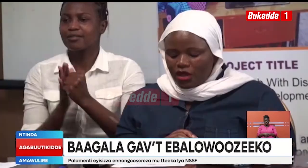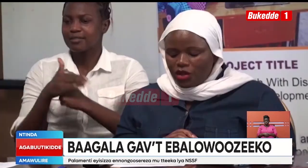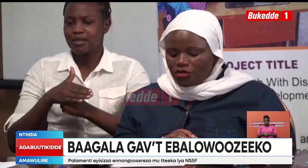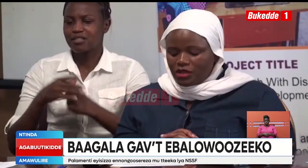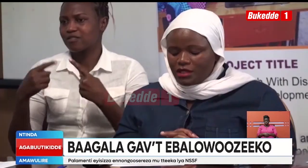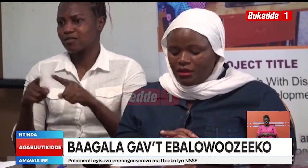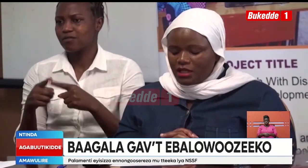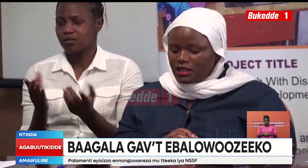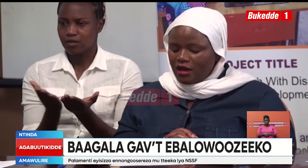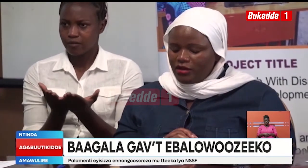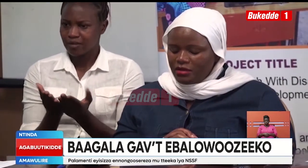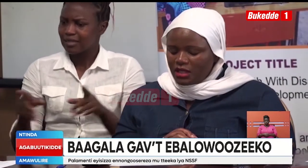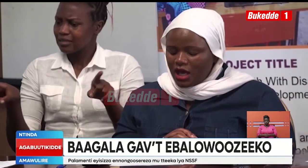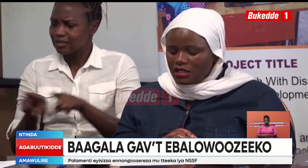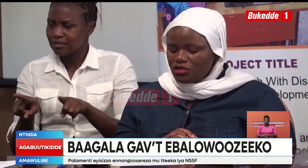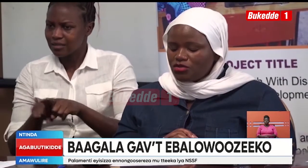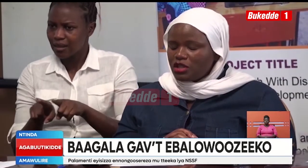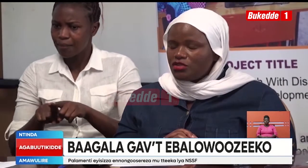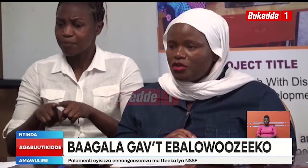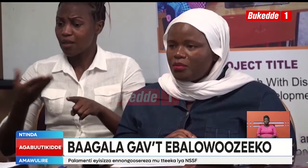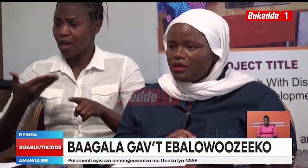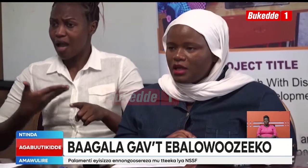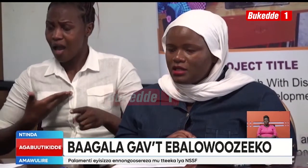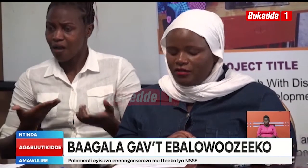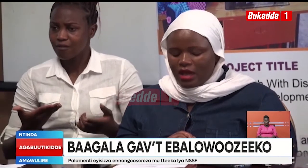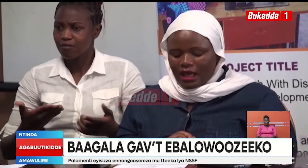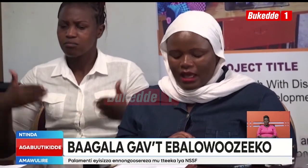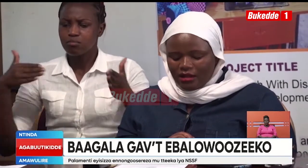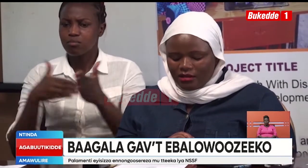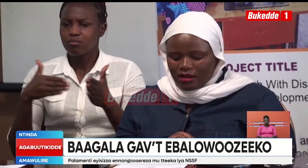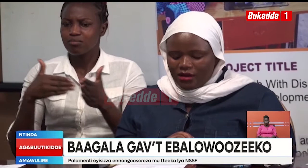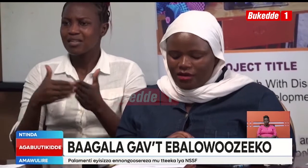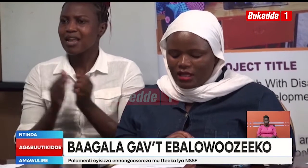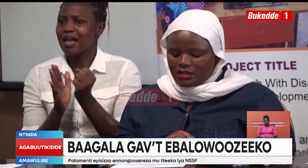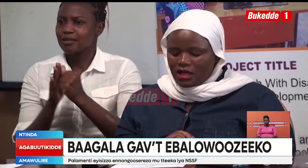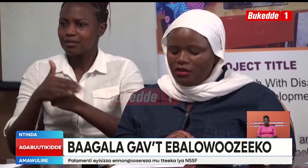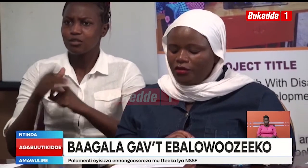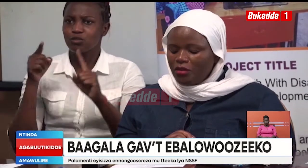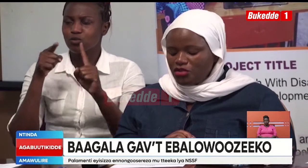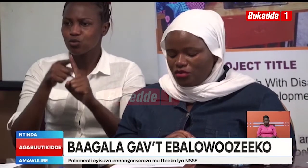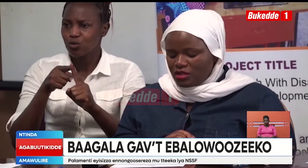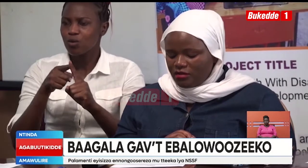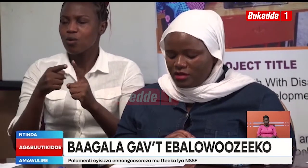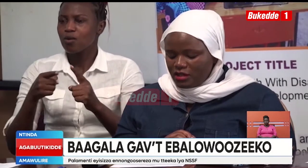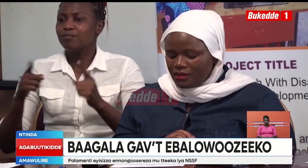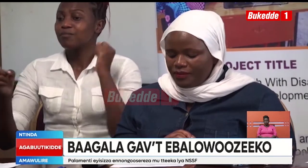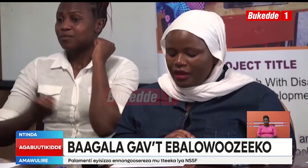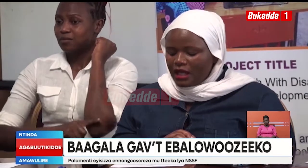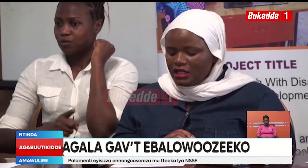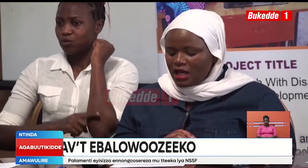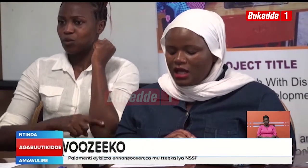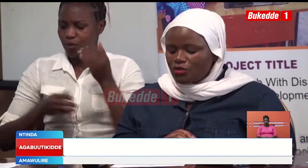Youth with disabilities have limited access to sexual reproductive health rights and information services.